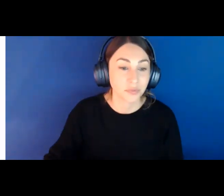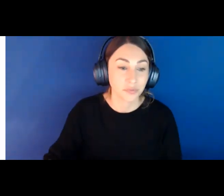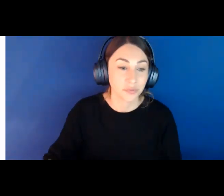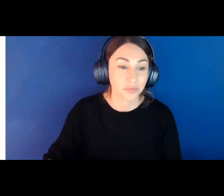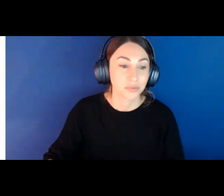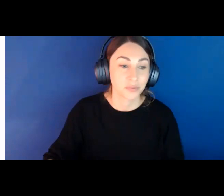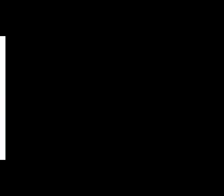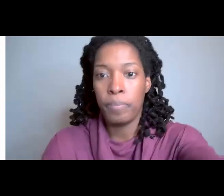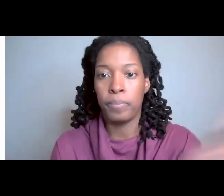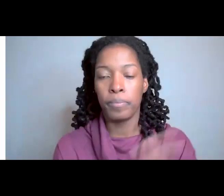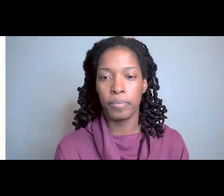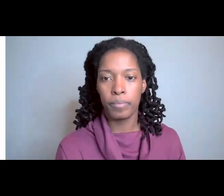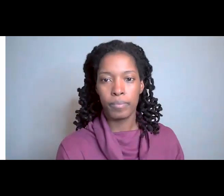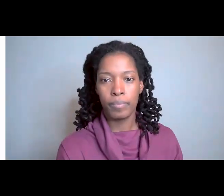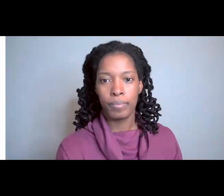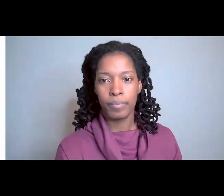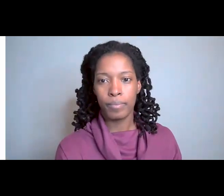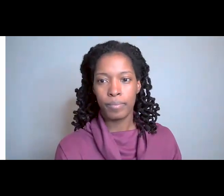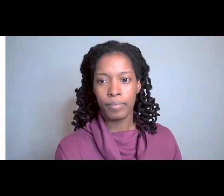exported PDFs.